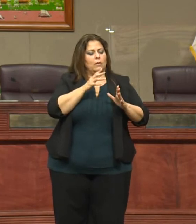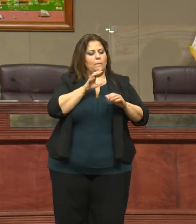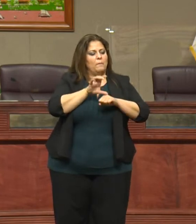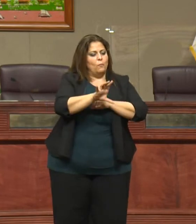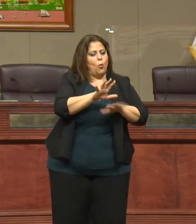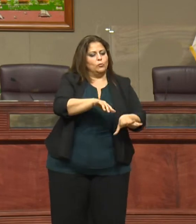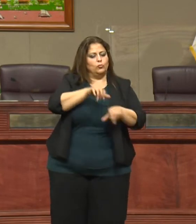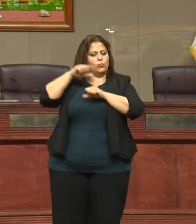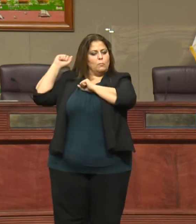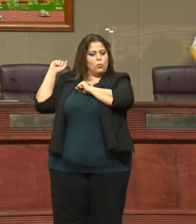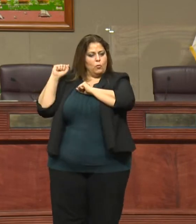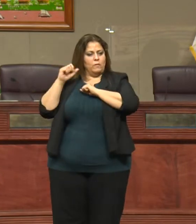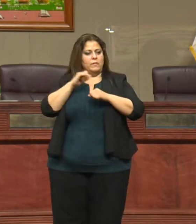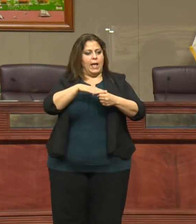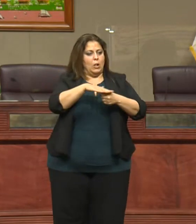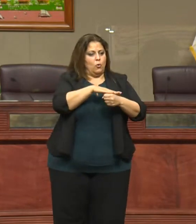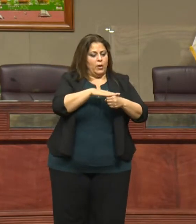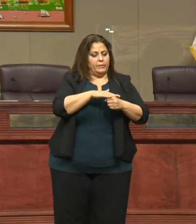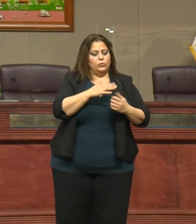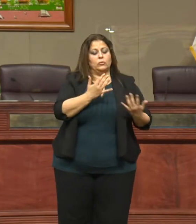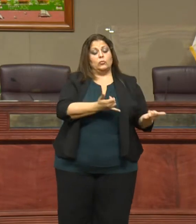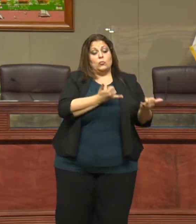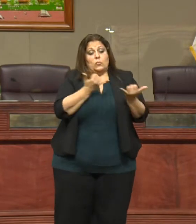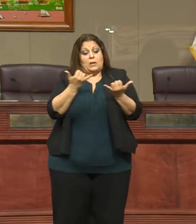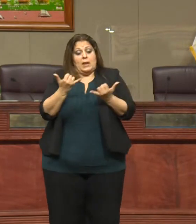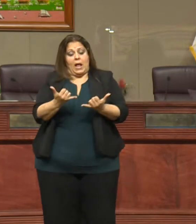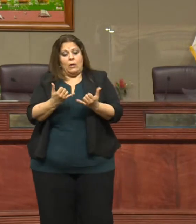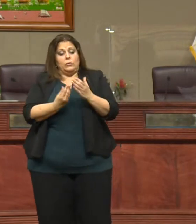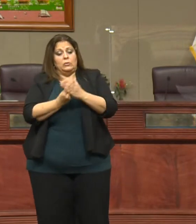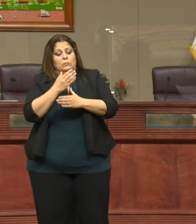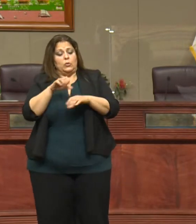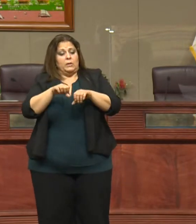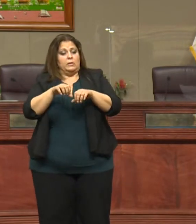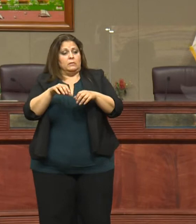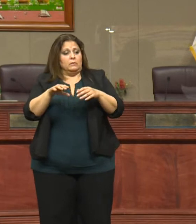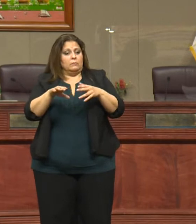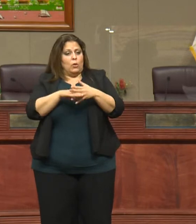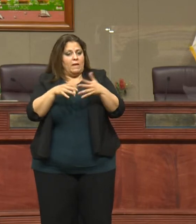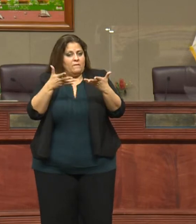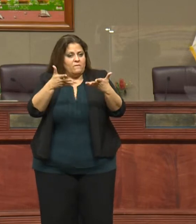seeing cases like this where people are not as compliant?